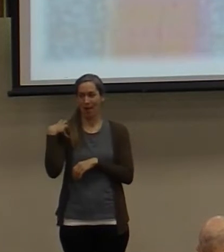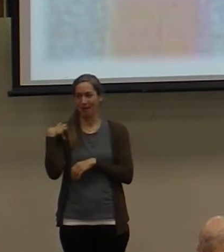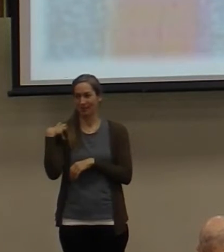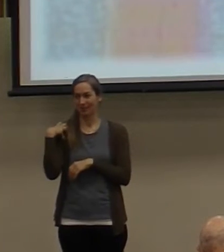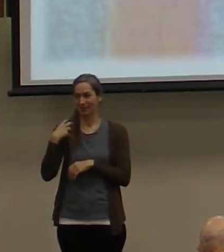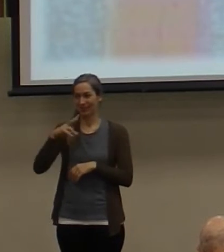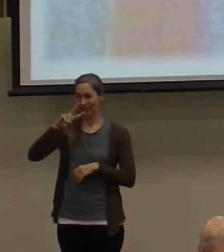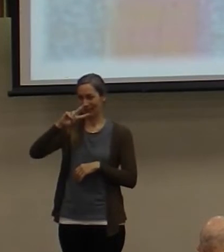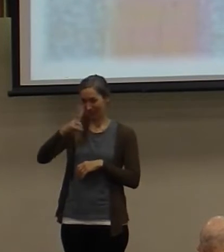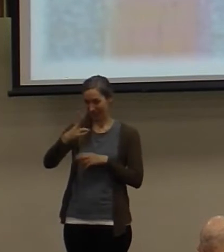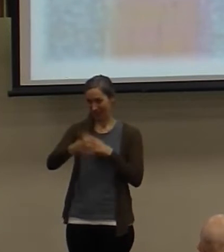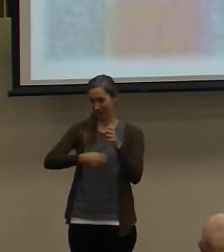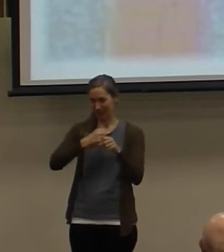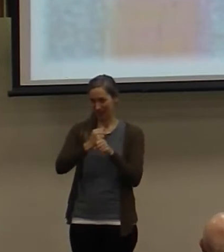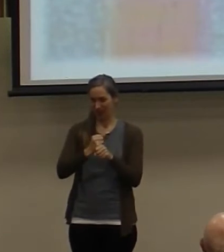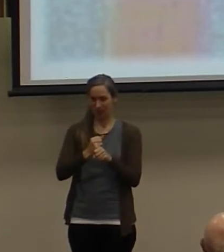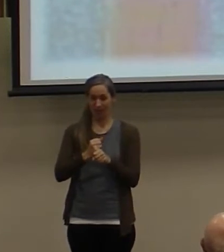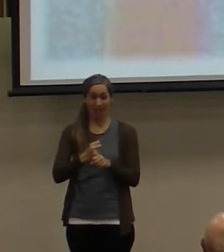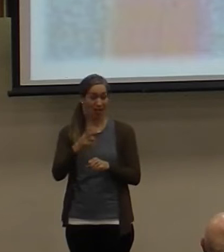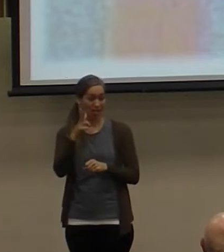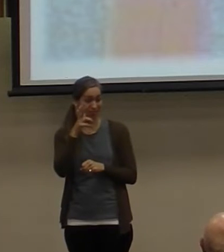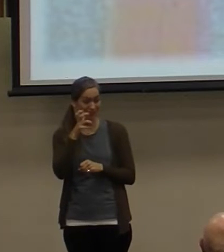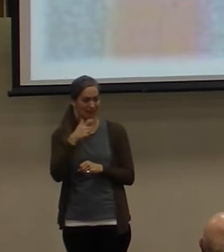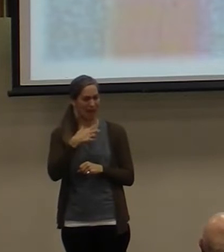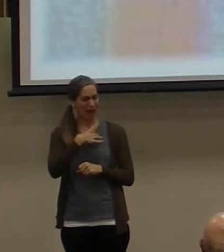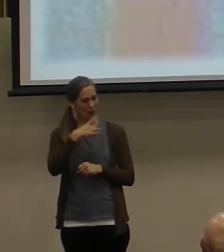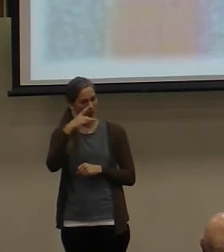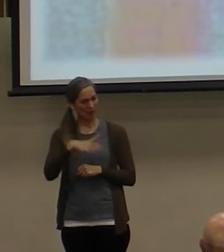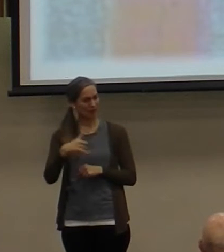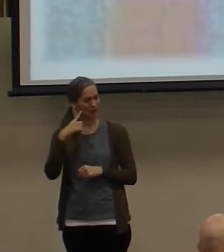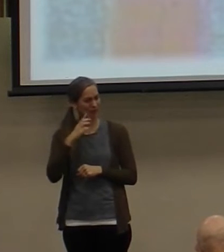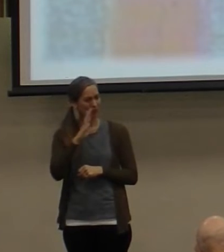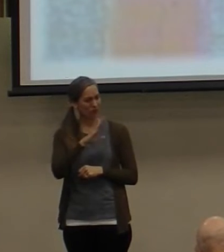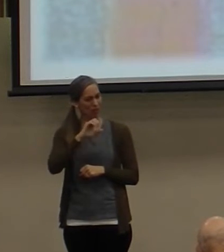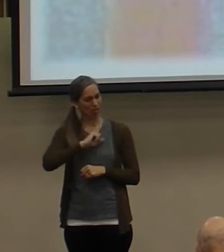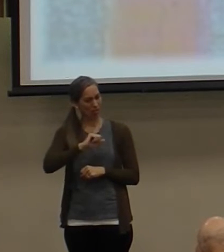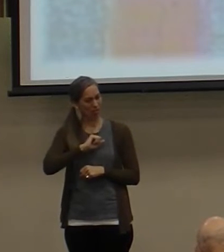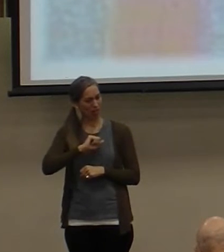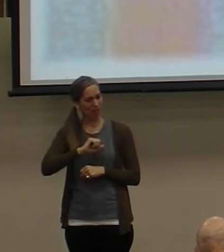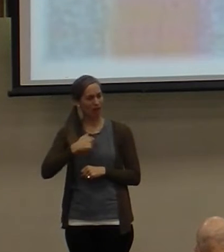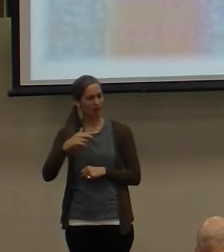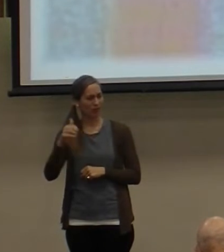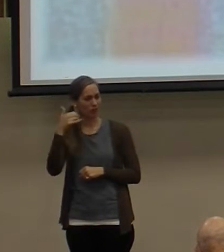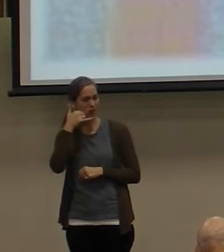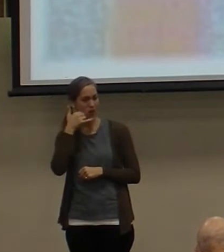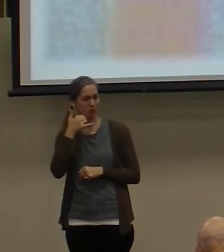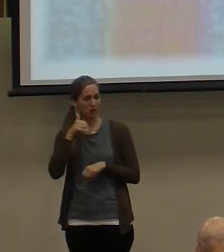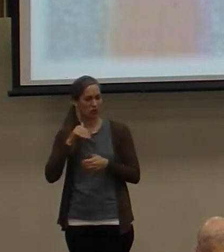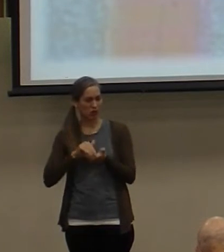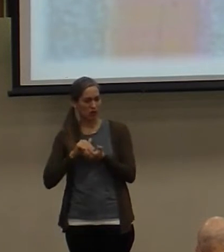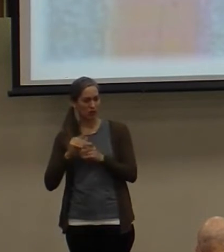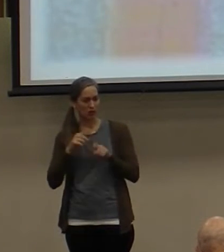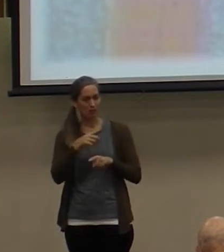Second year. Listen, darling, I don't like the sound of that cough. I've called Doc Miller to rush right over. You go to bed like a good